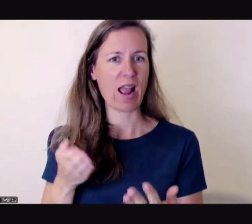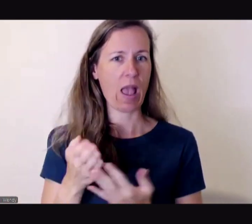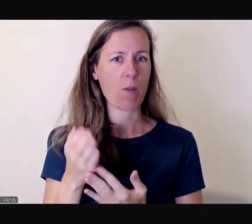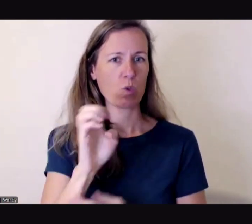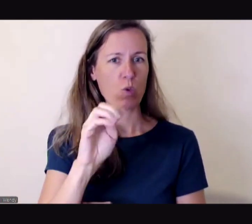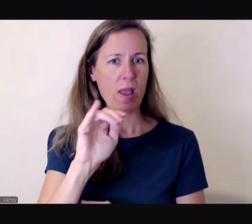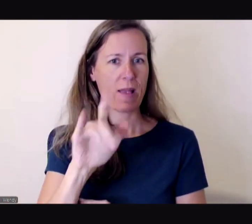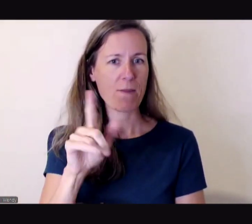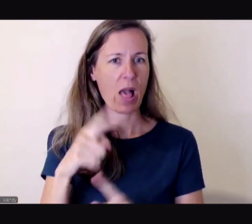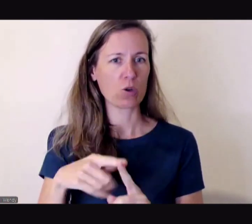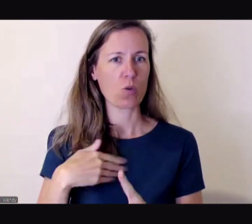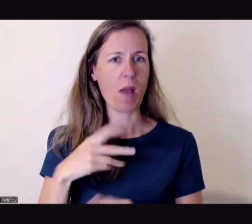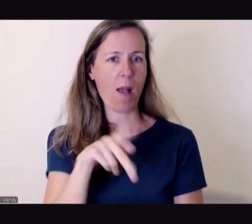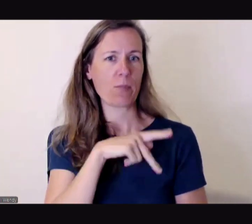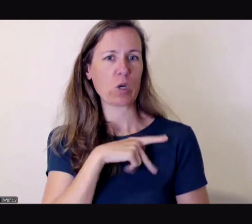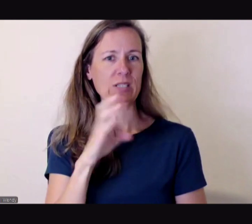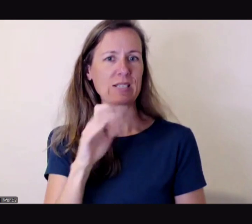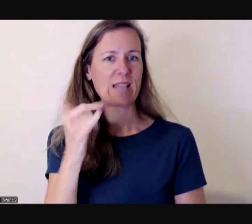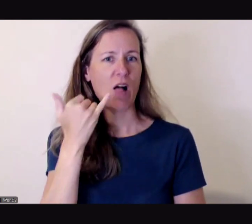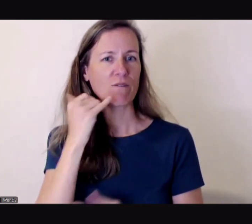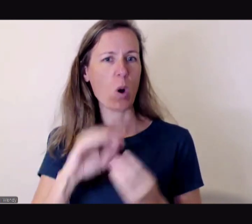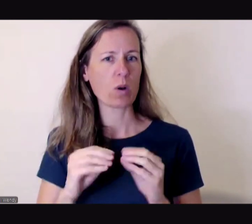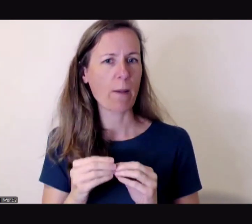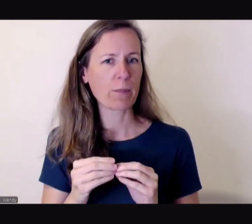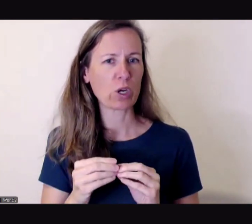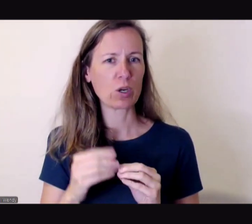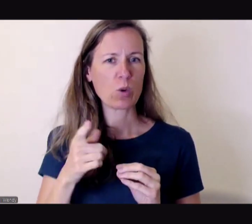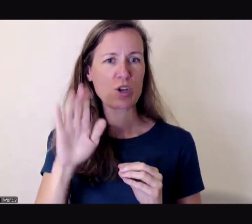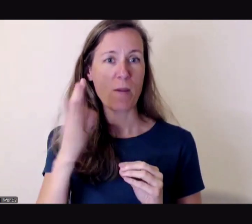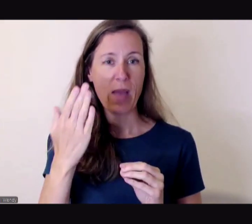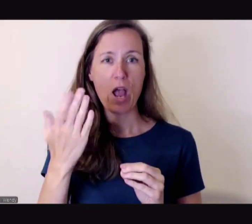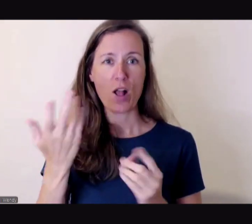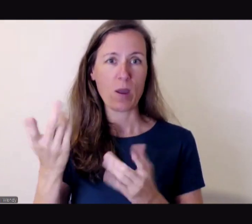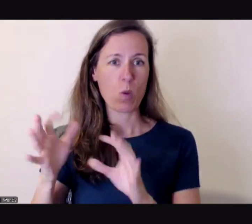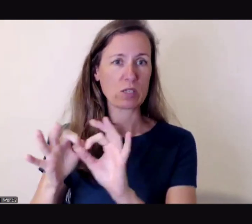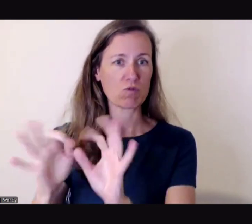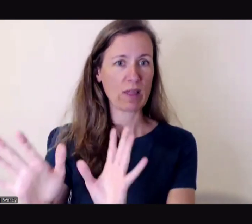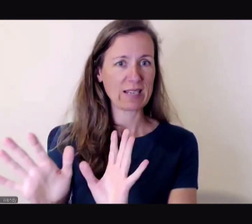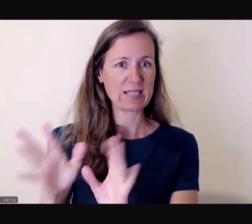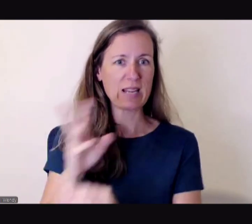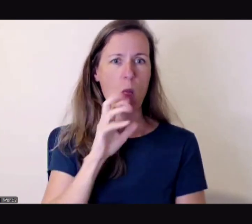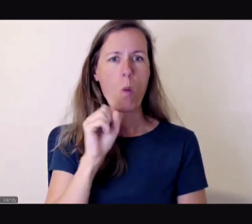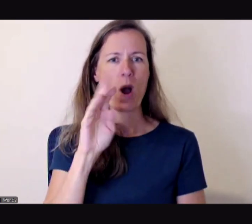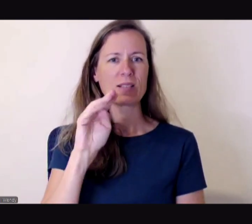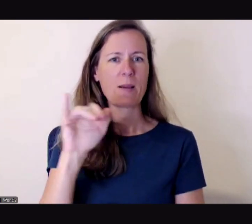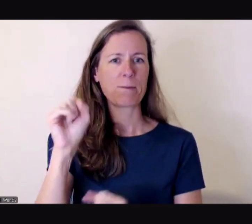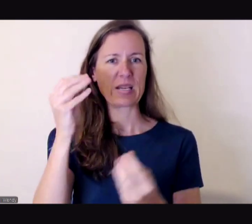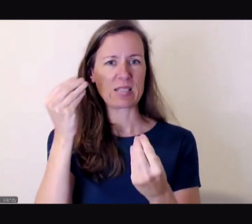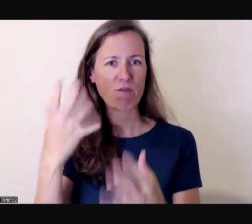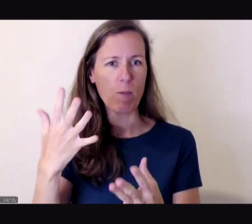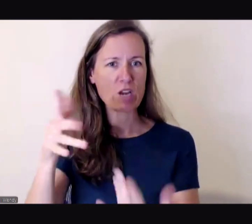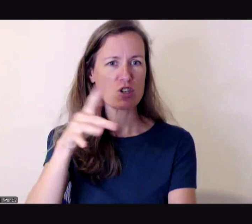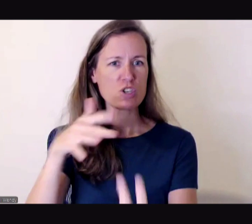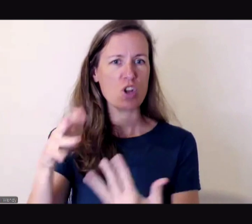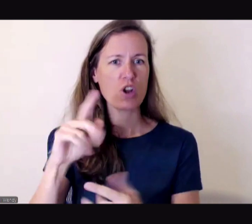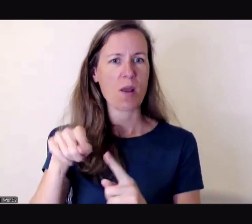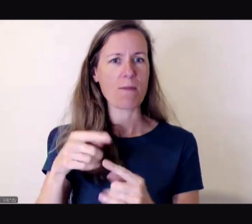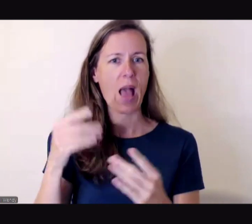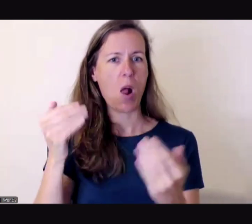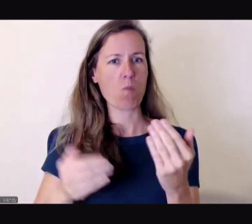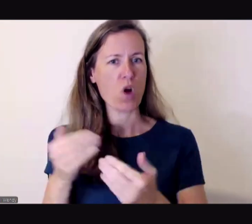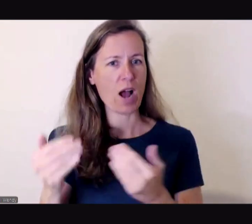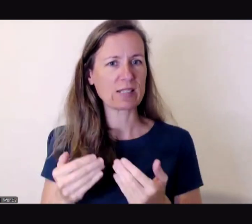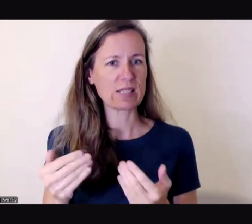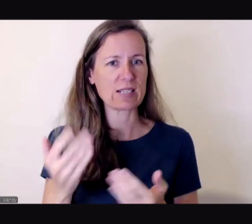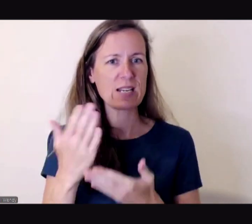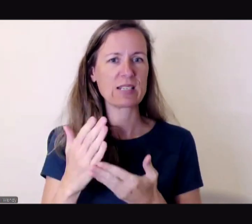about our processes, some gross exaggerations about very standard practices, fabrications meant to cast an air of impropriety on